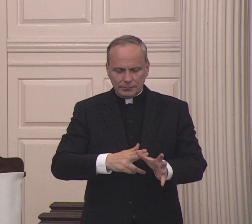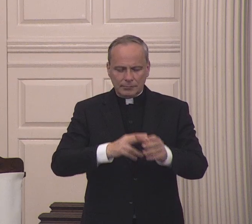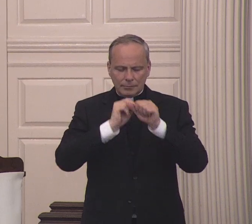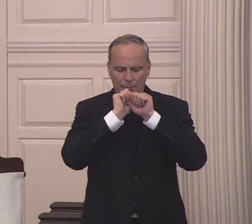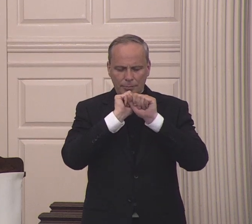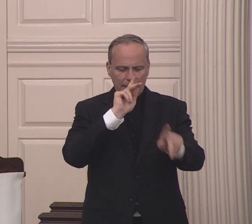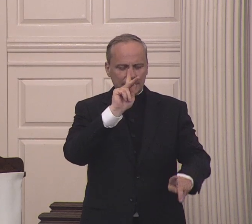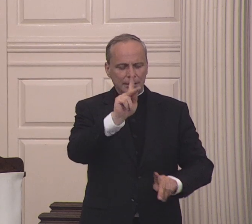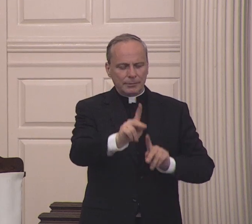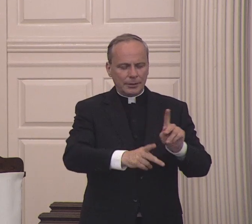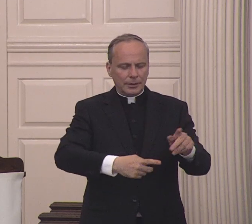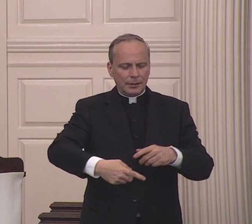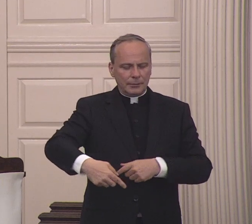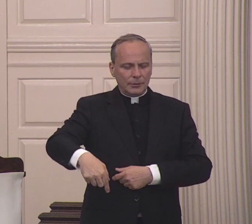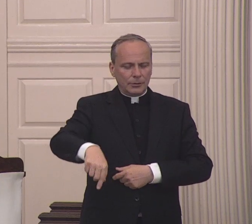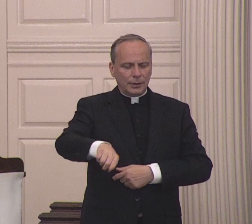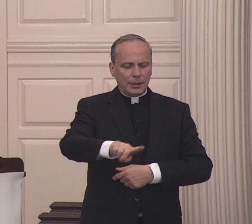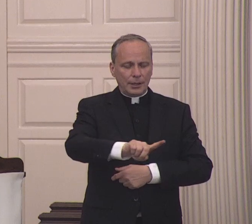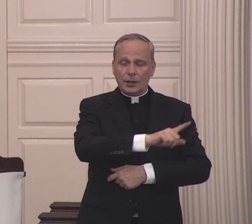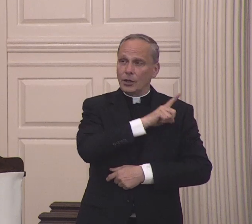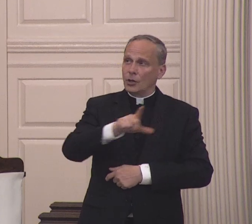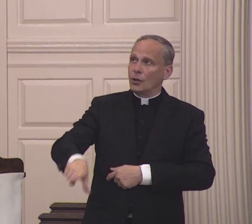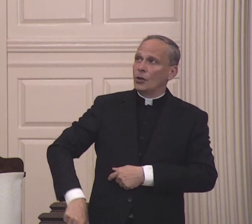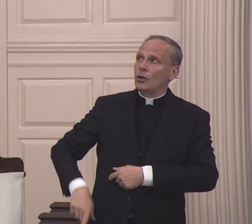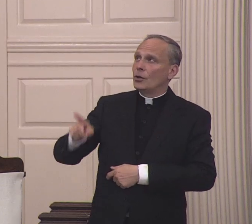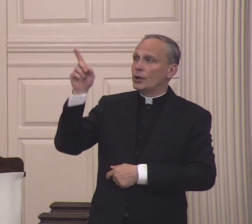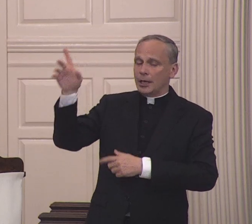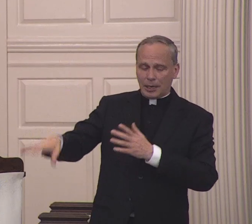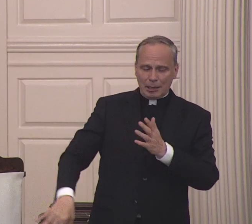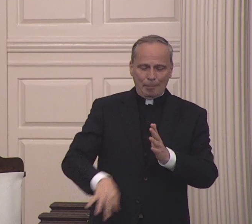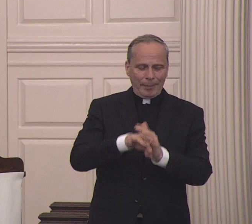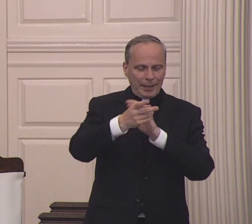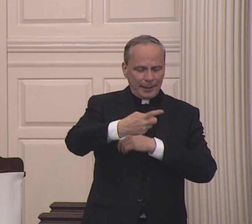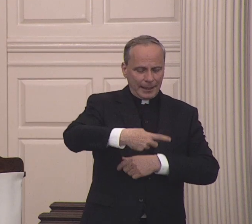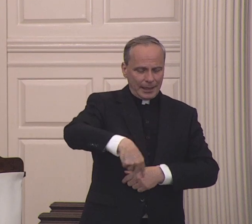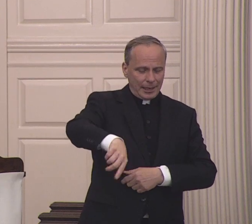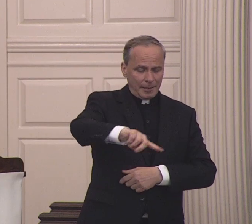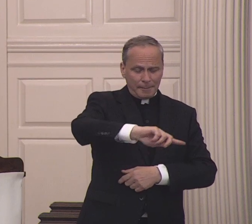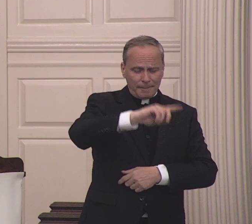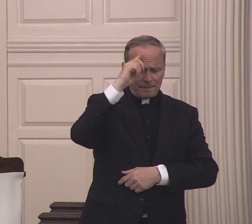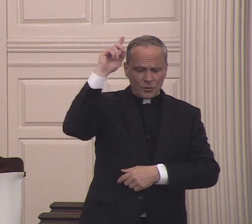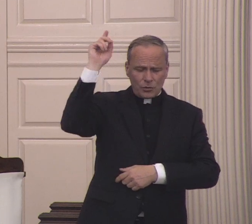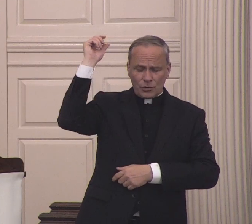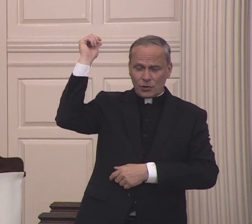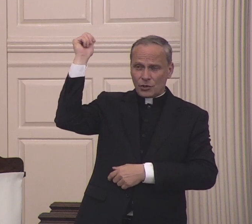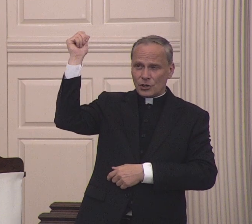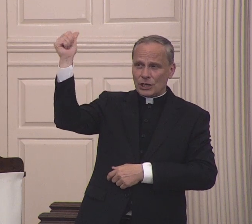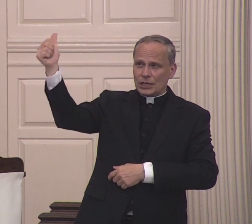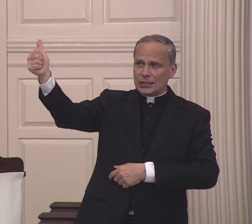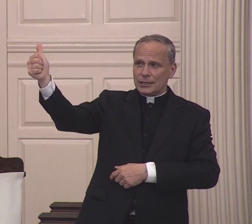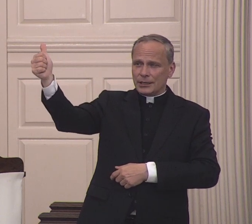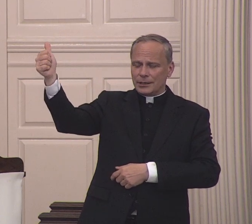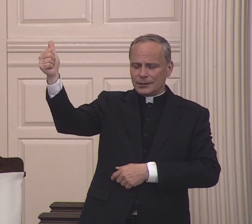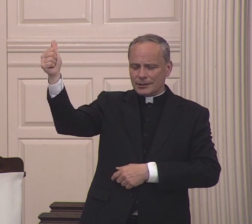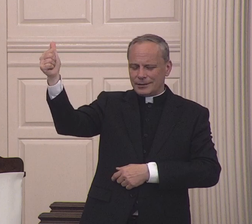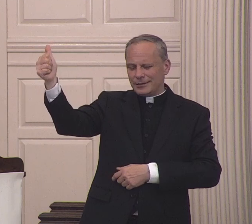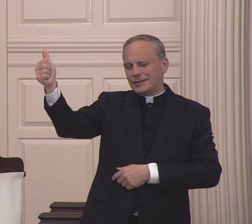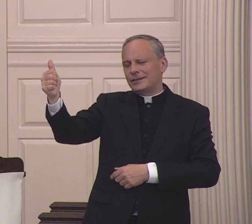Blessed the people the Lord has has chosen to